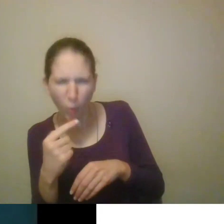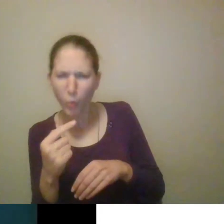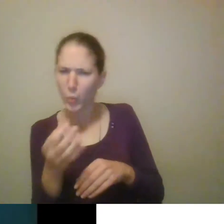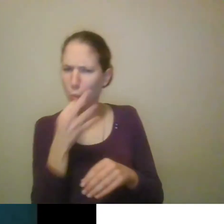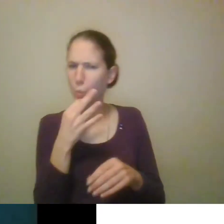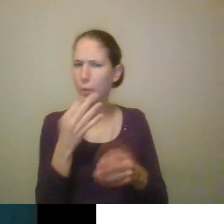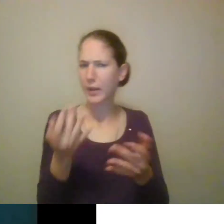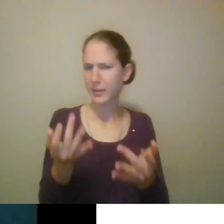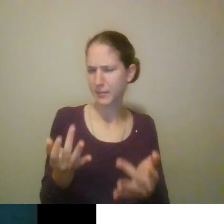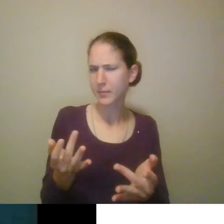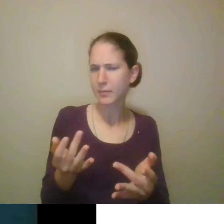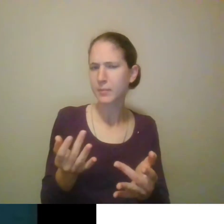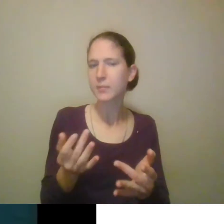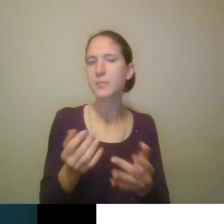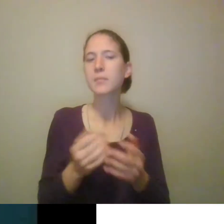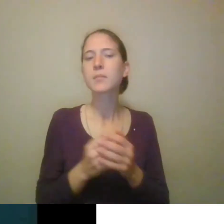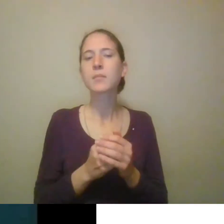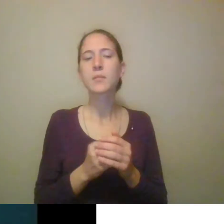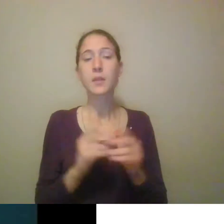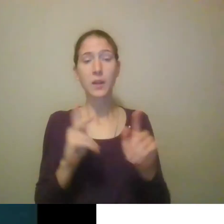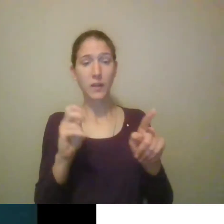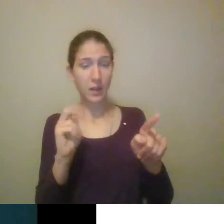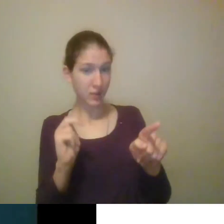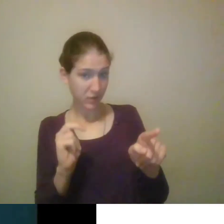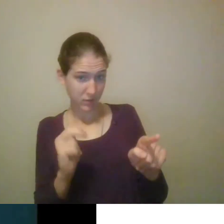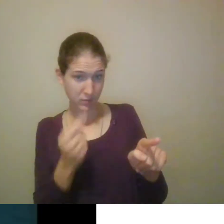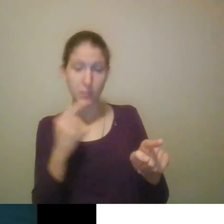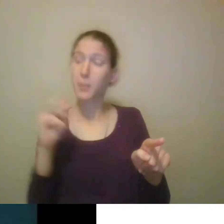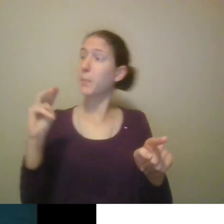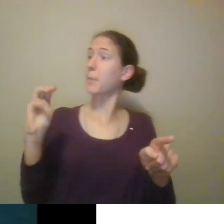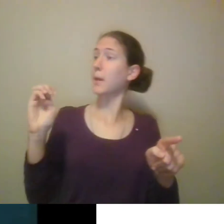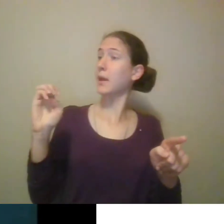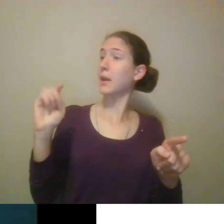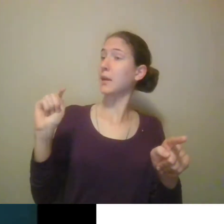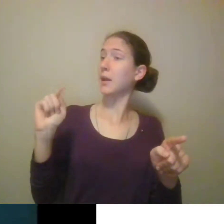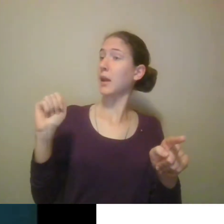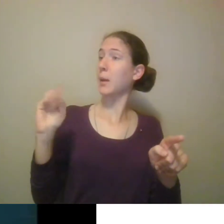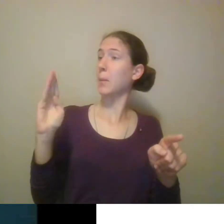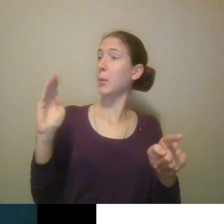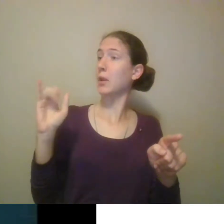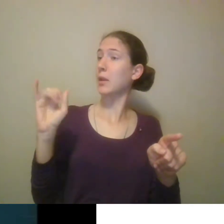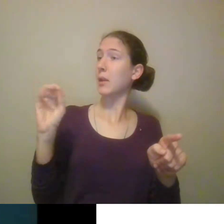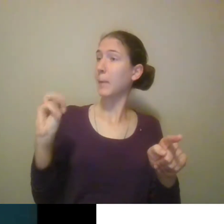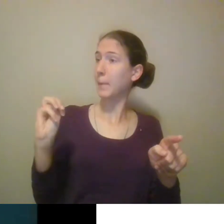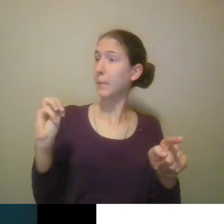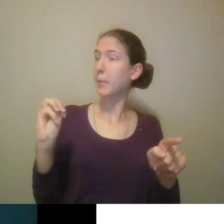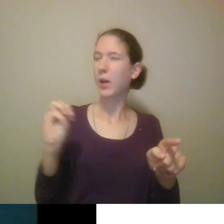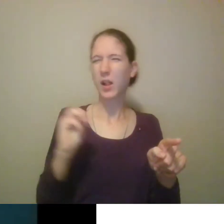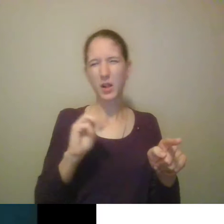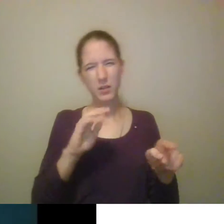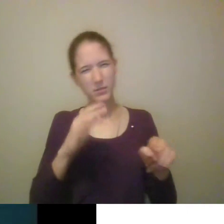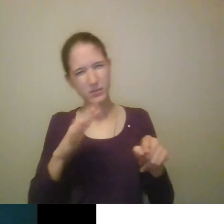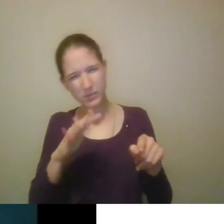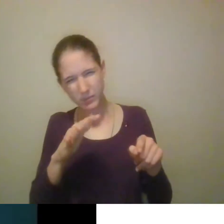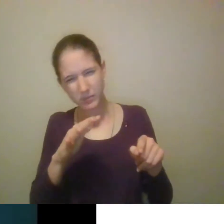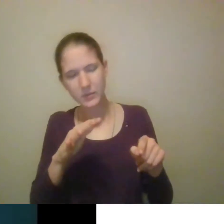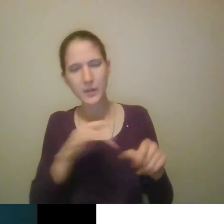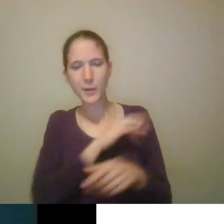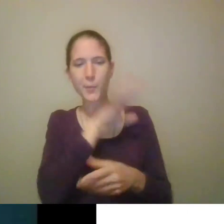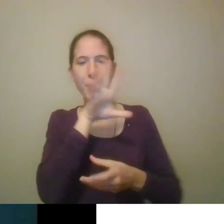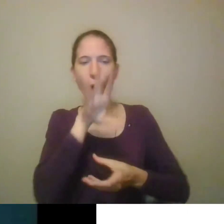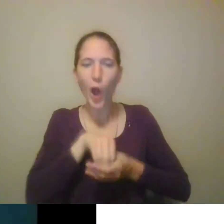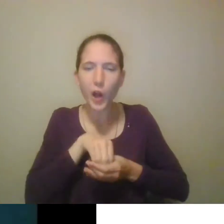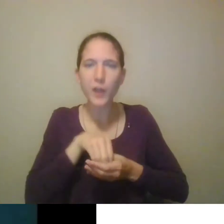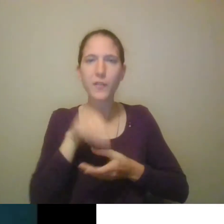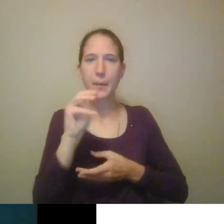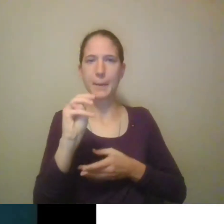Kevin. It's part of metabolism, but it's not. In other words, it works for metabolism, but it's not.